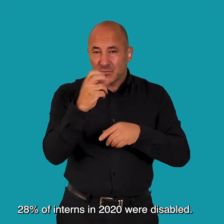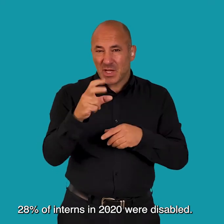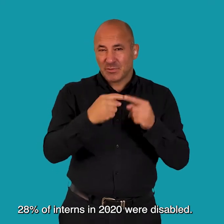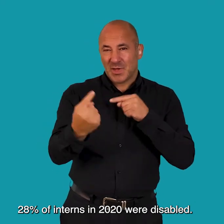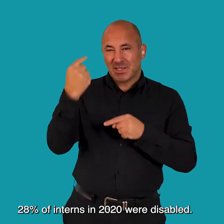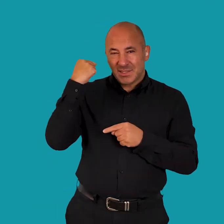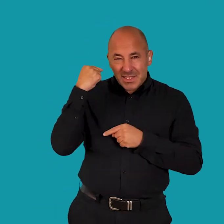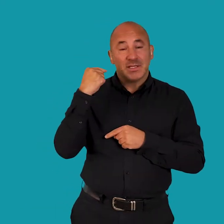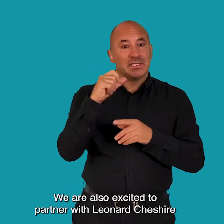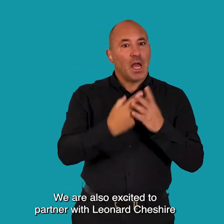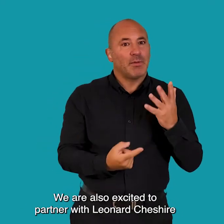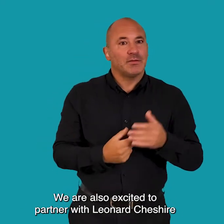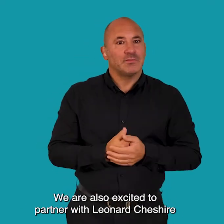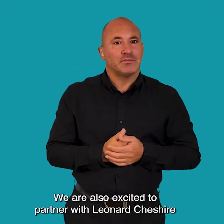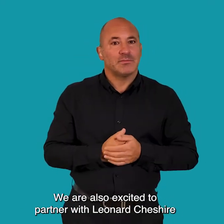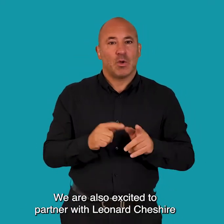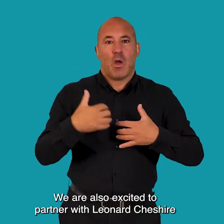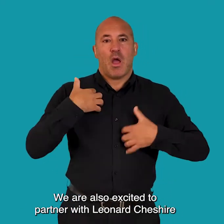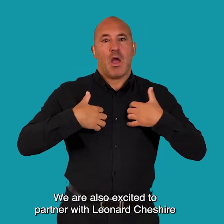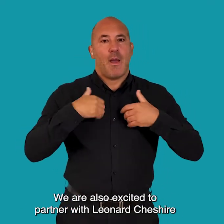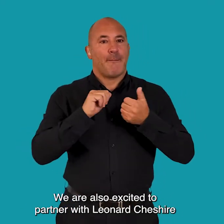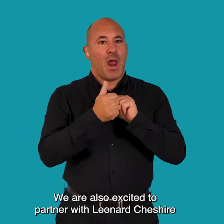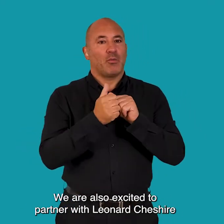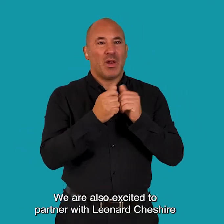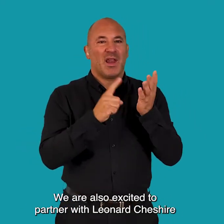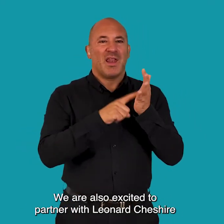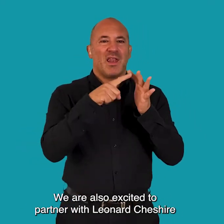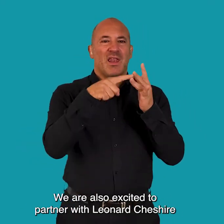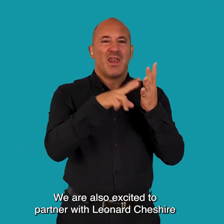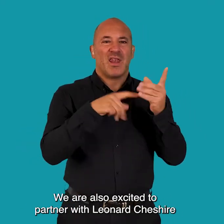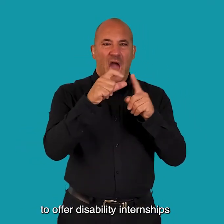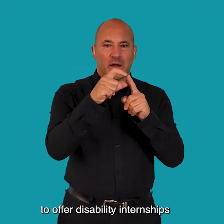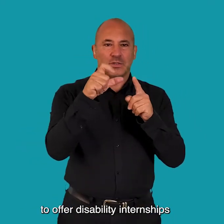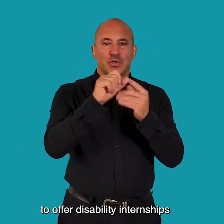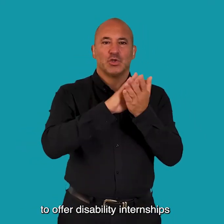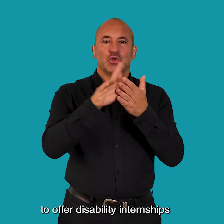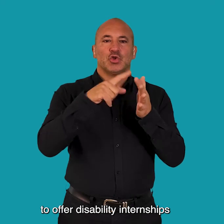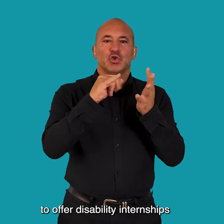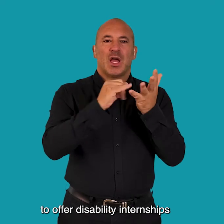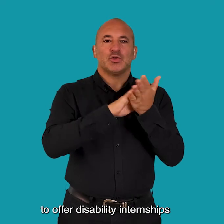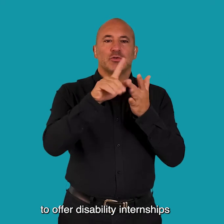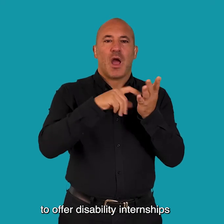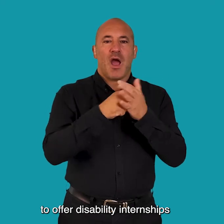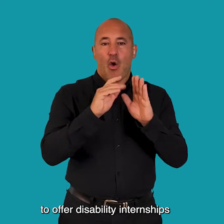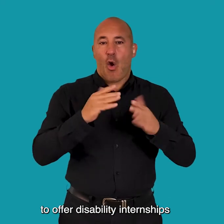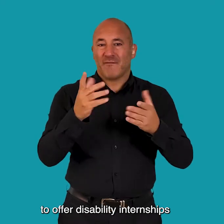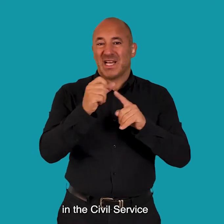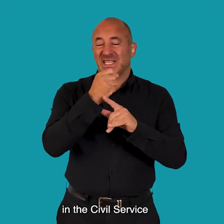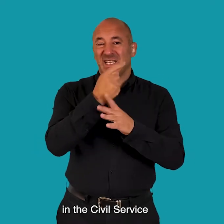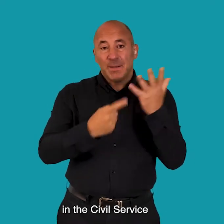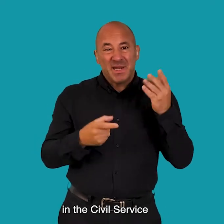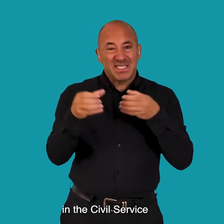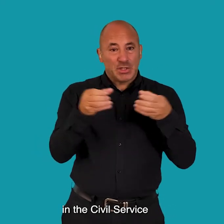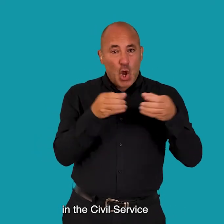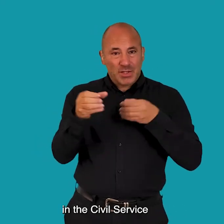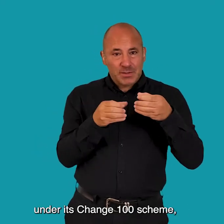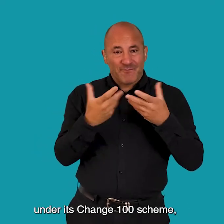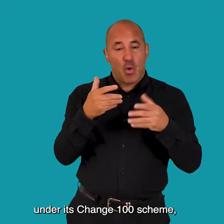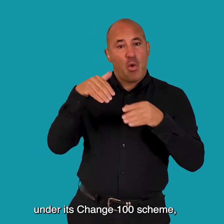disabled. We're also excited to partner with Leonard Cheshire to offer disability internships in the civil service under its